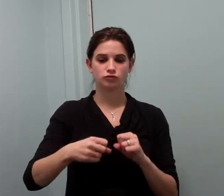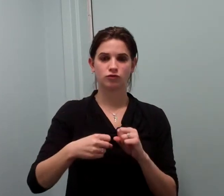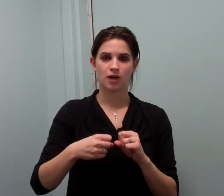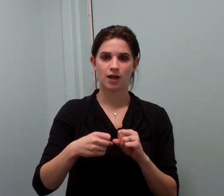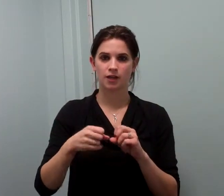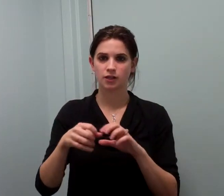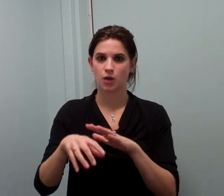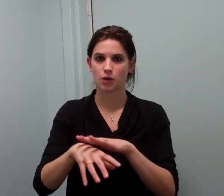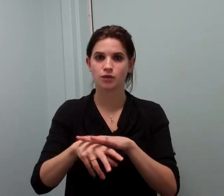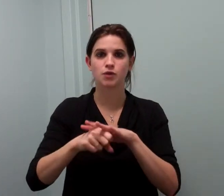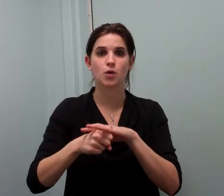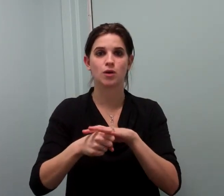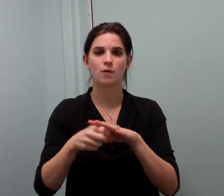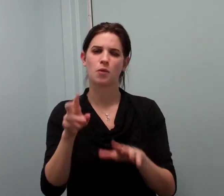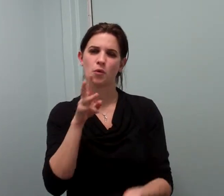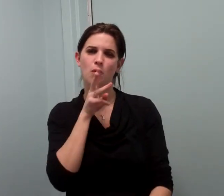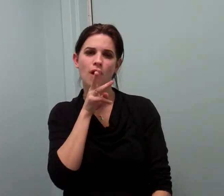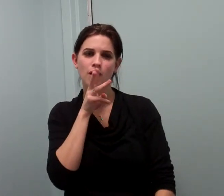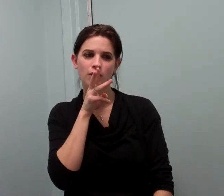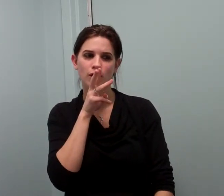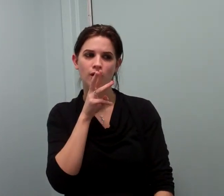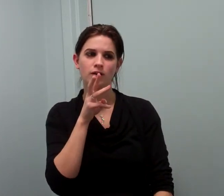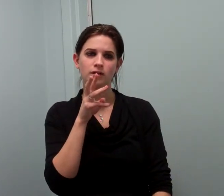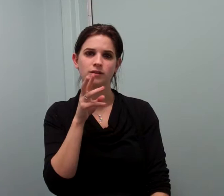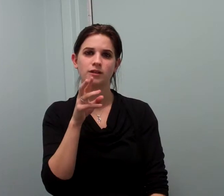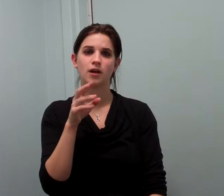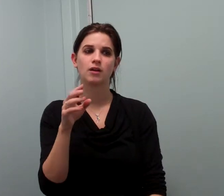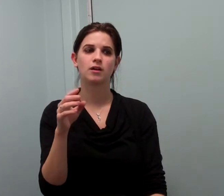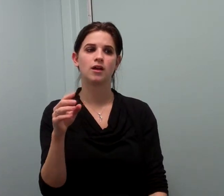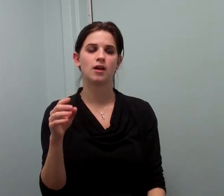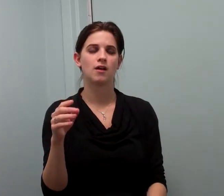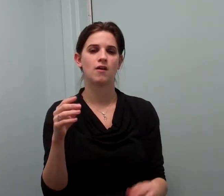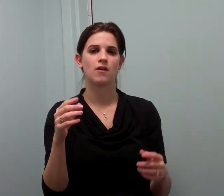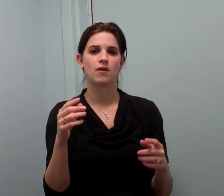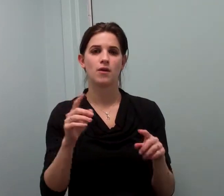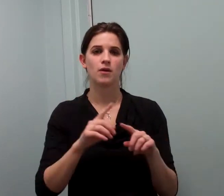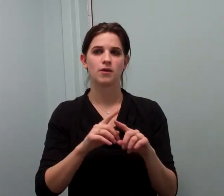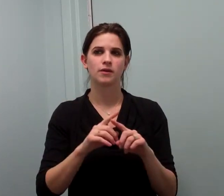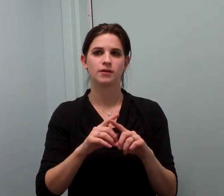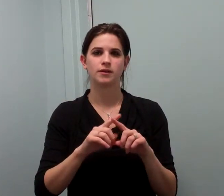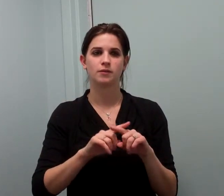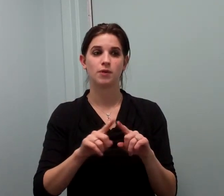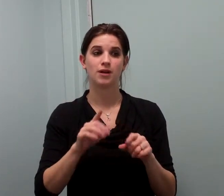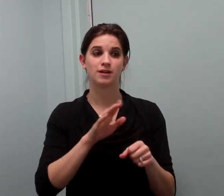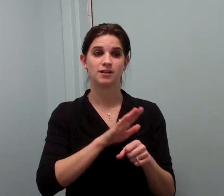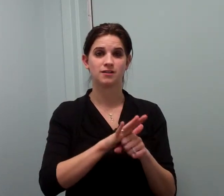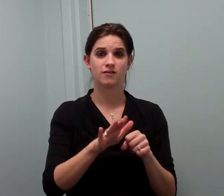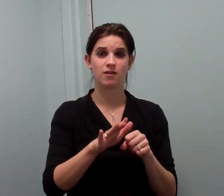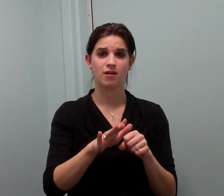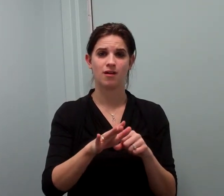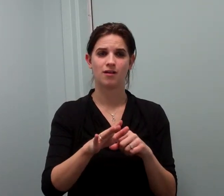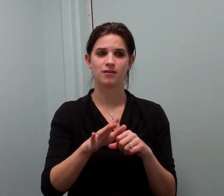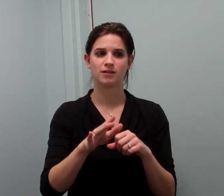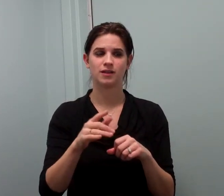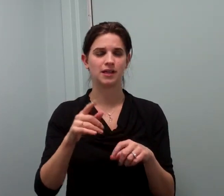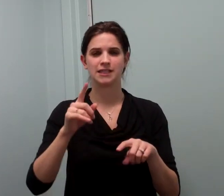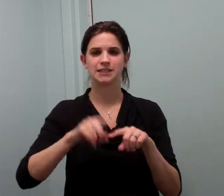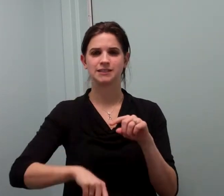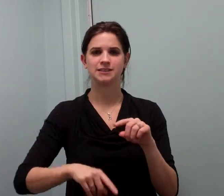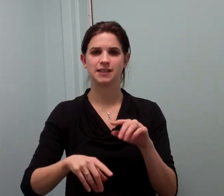pick anything else up. It's got all these nice little air pockets in here that trap the moisture or the water.